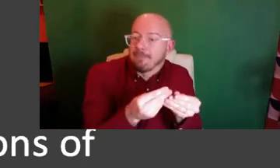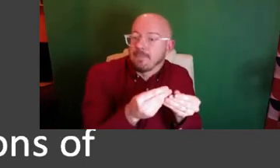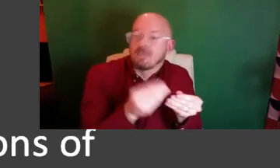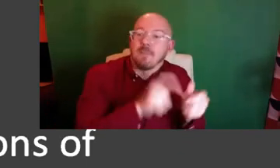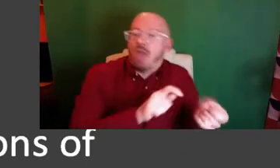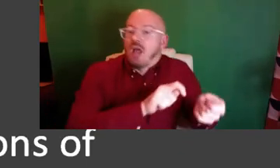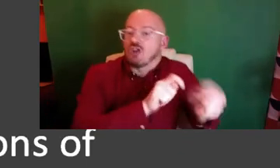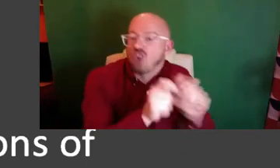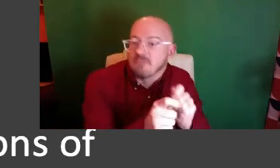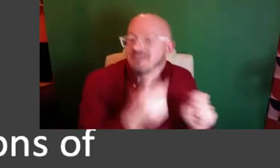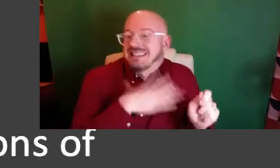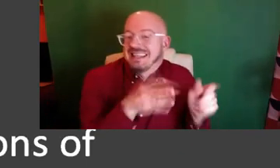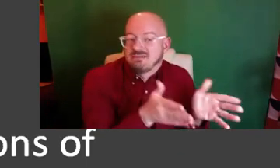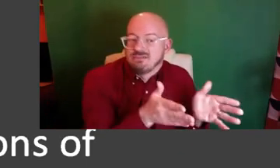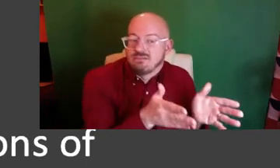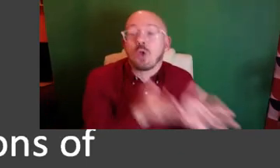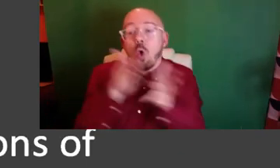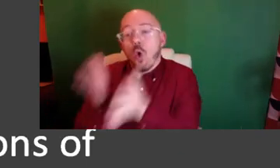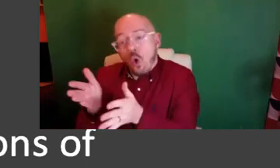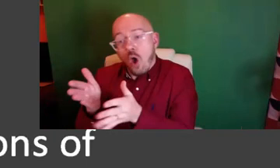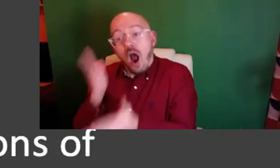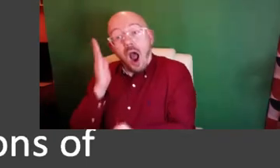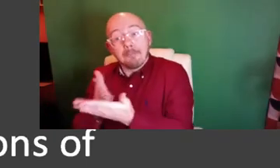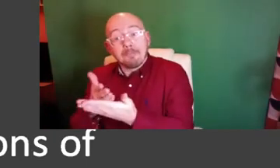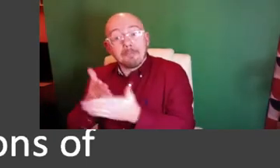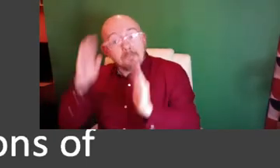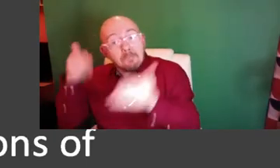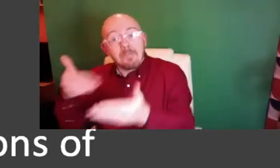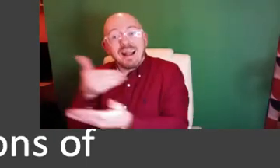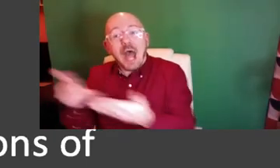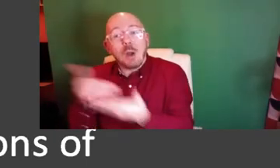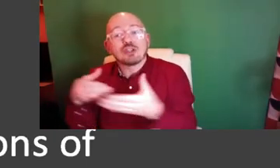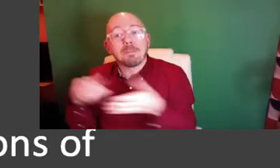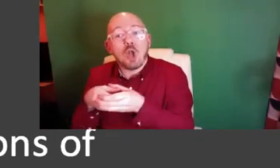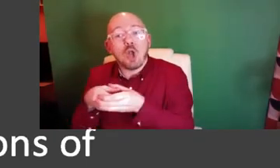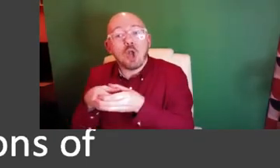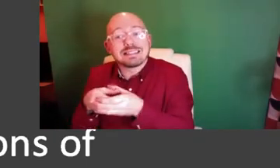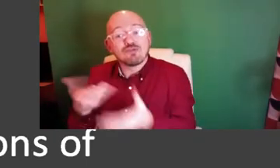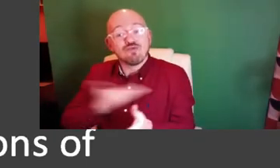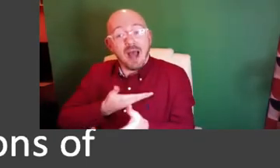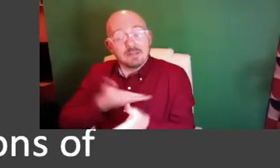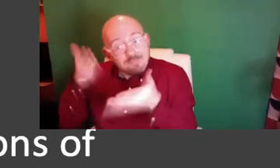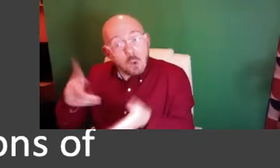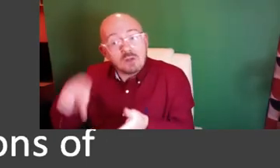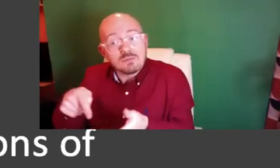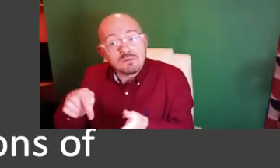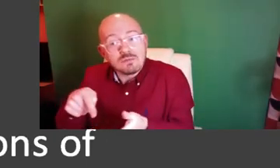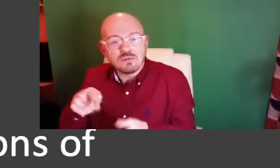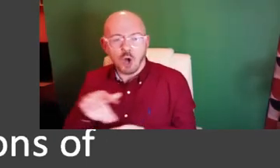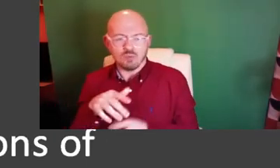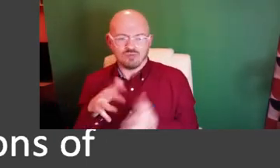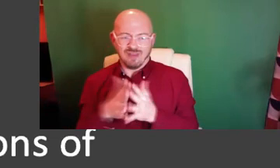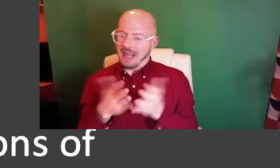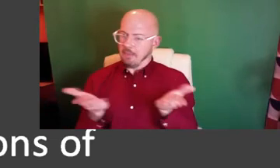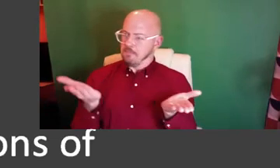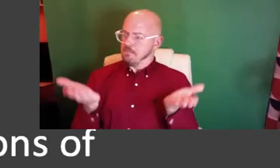I.e., whether they would perceive deaf people more under disability frameworks or under language minority frameworks